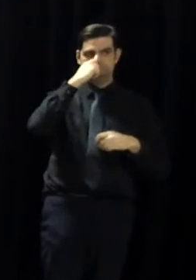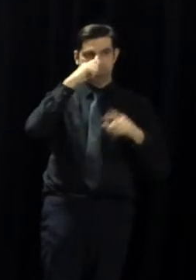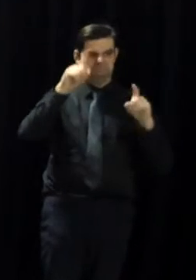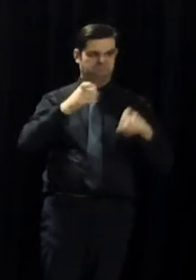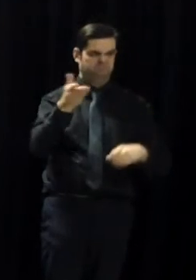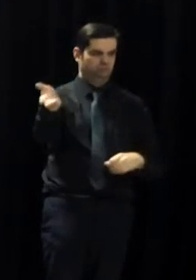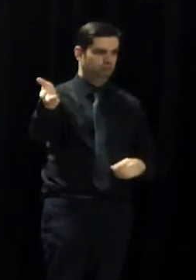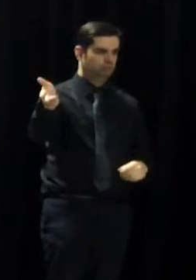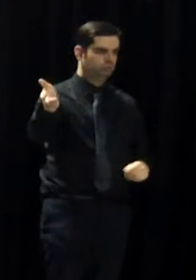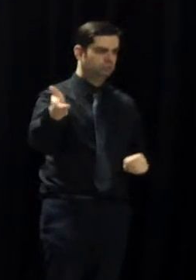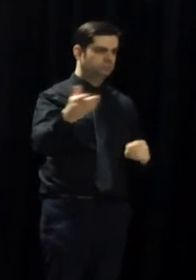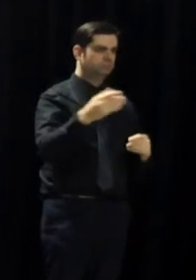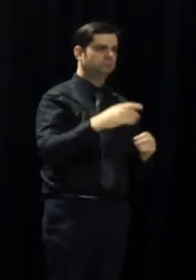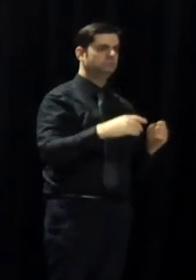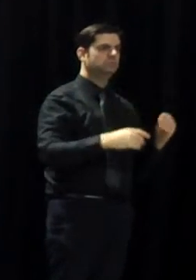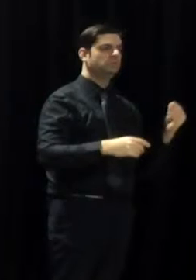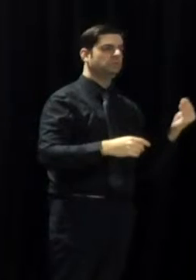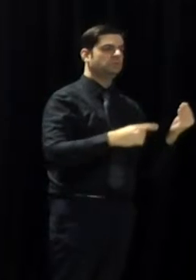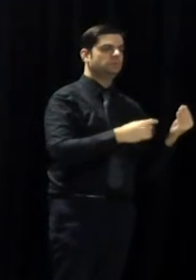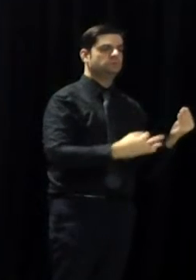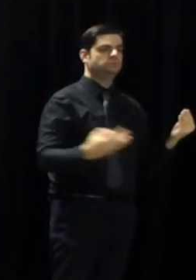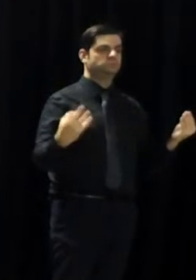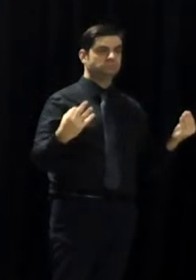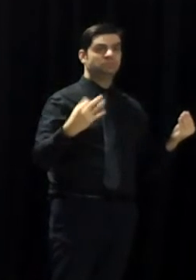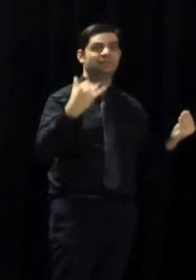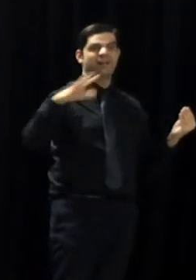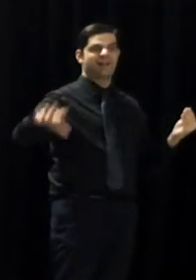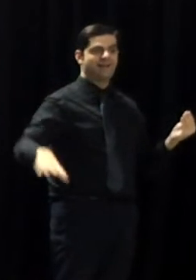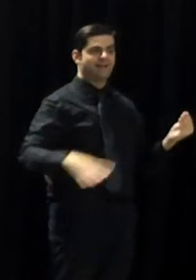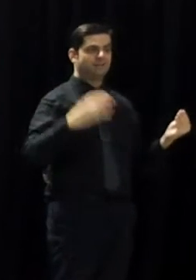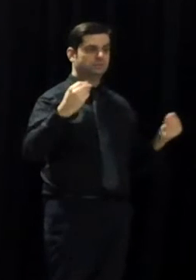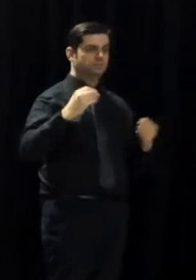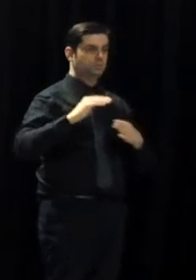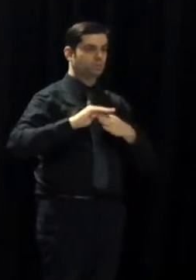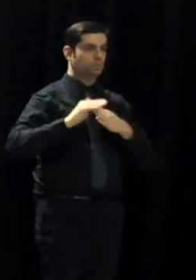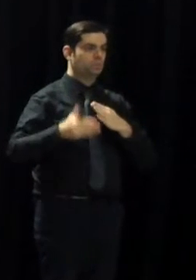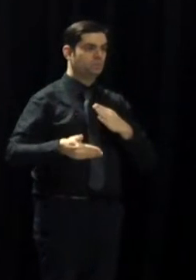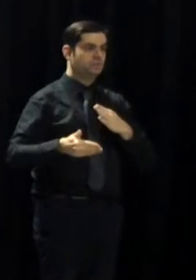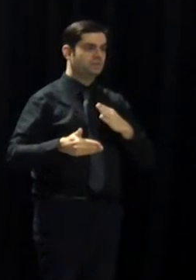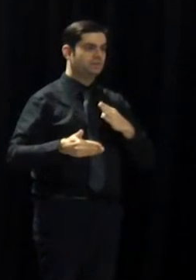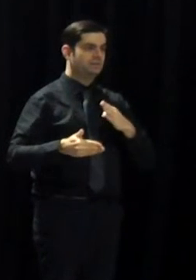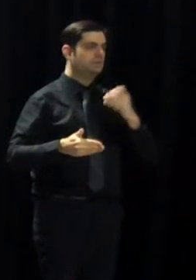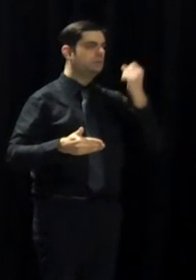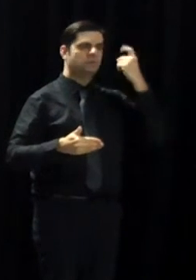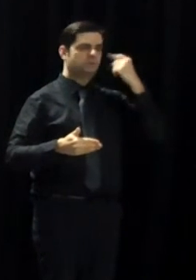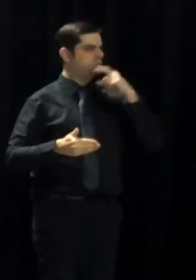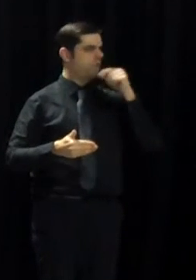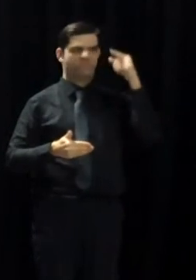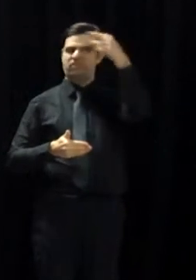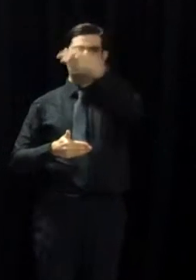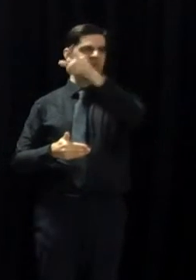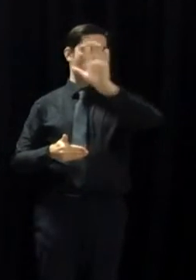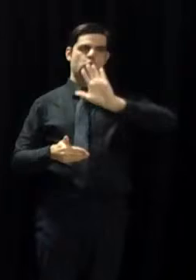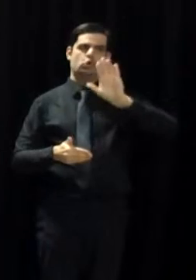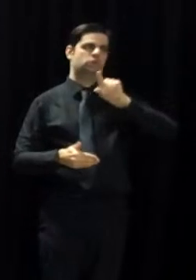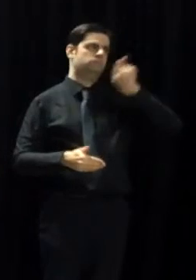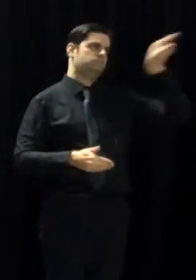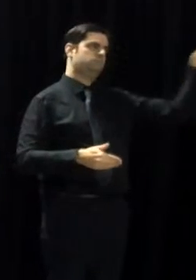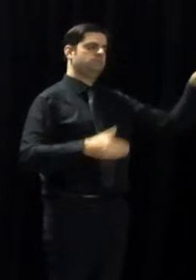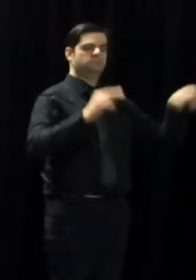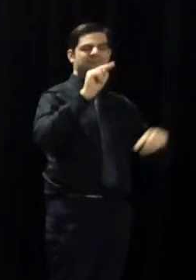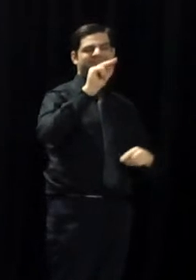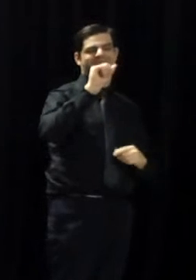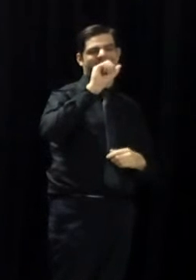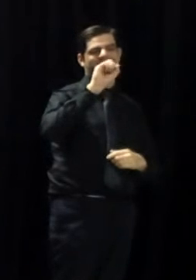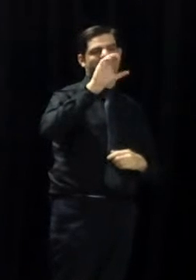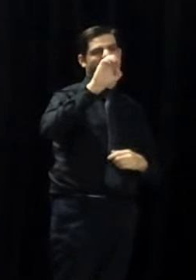weekends, but that is at Essentia Health. It's not at the regional market. So don't go to the regional market on Saturday